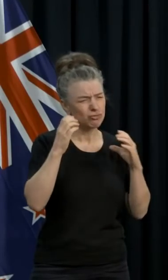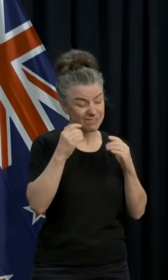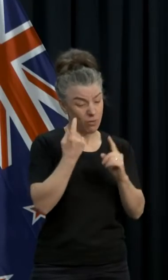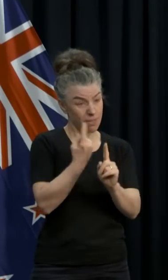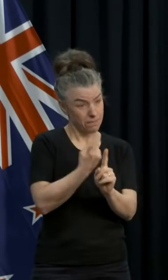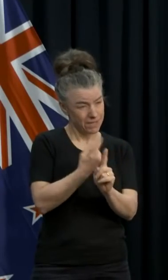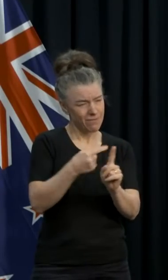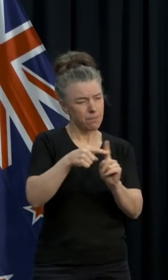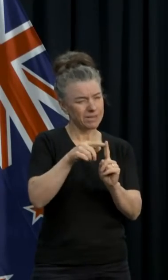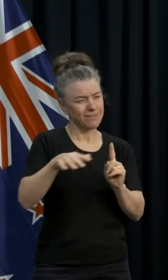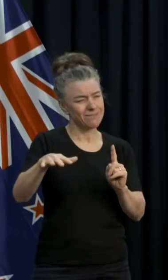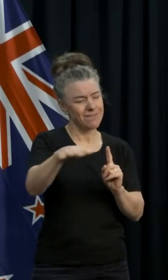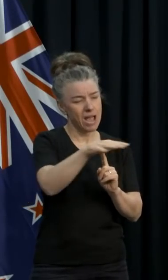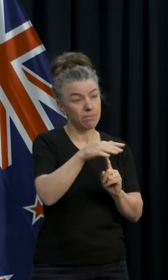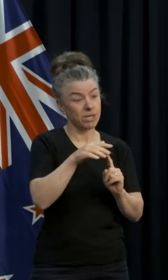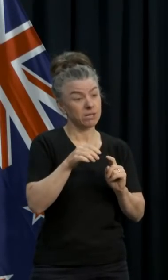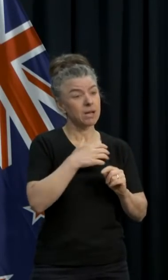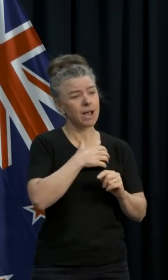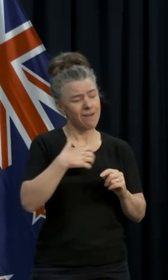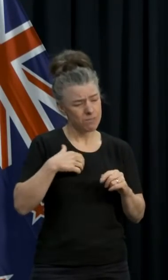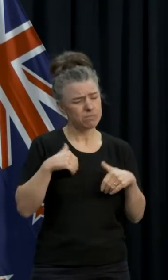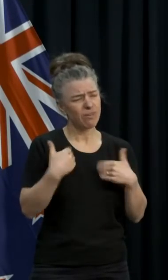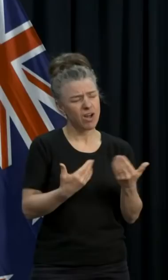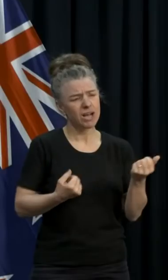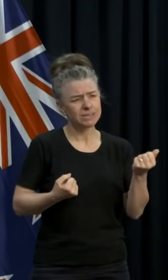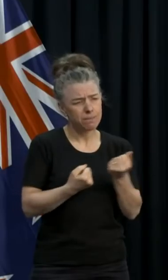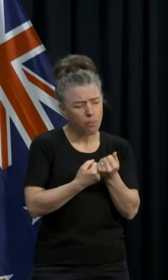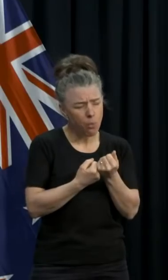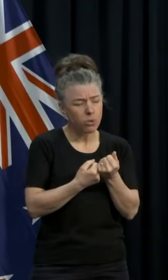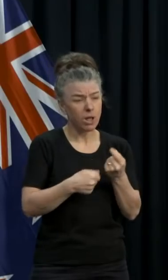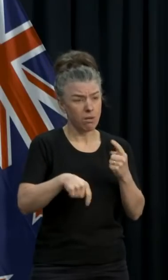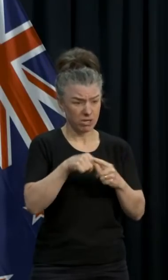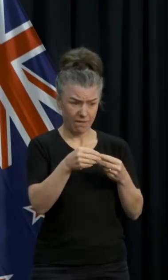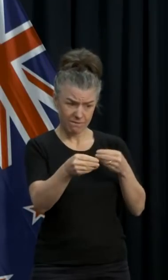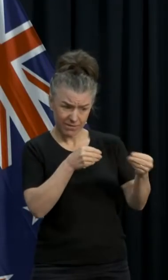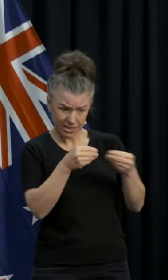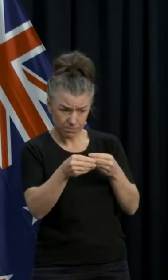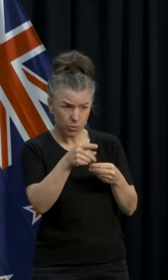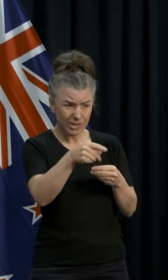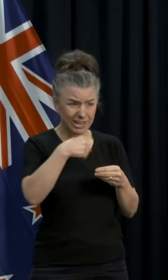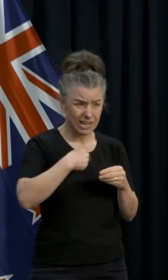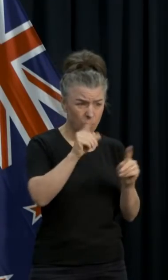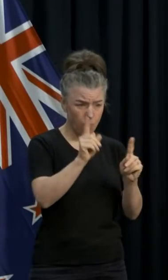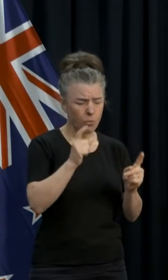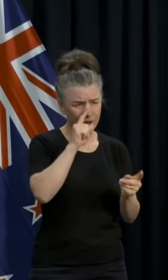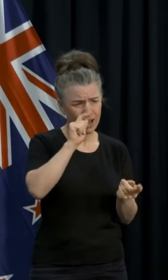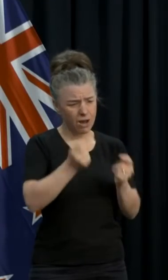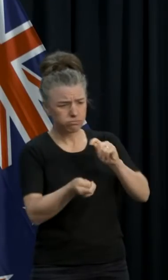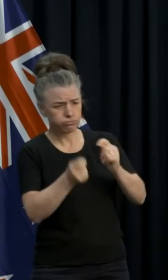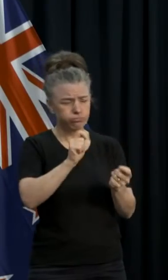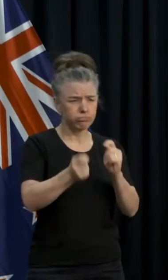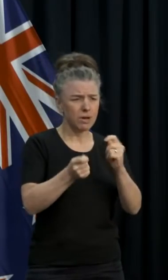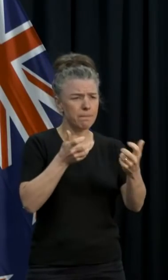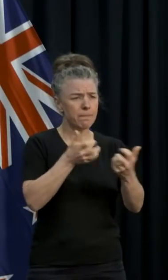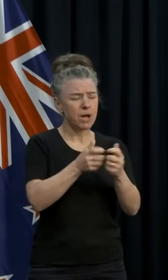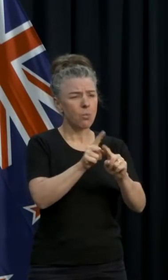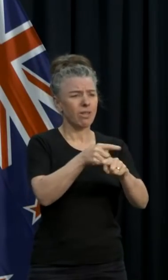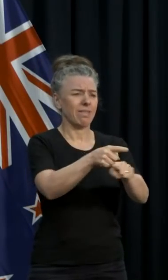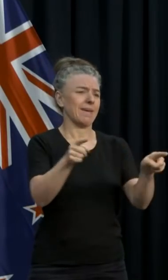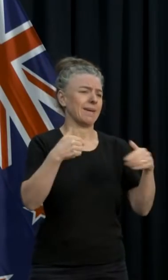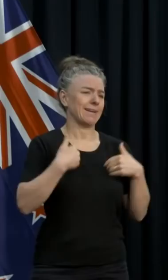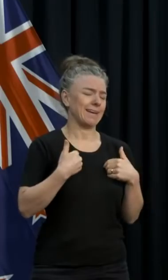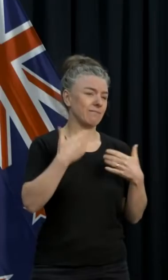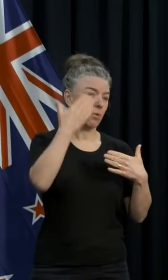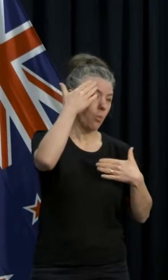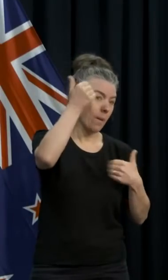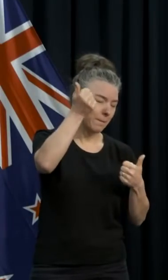to supply the support and adapt the sort of support that people need to meet their wellbeing and health needs.